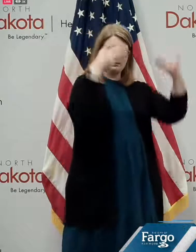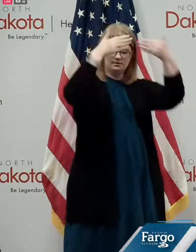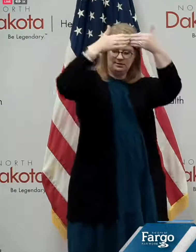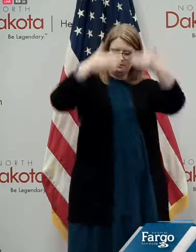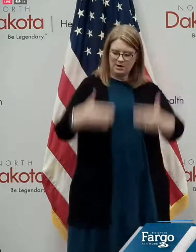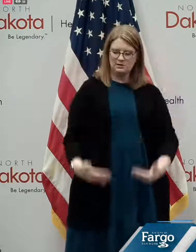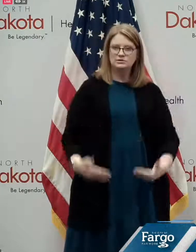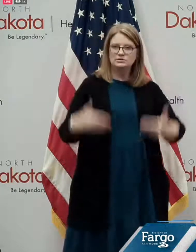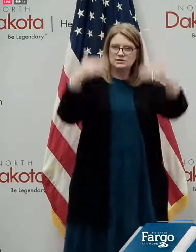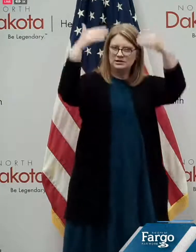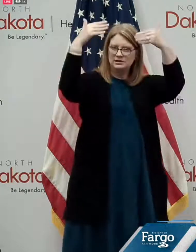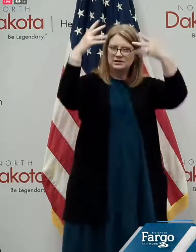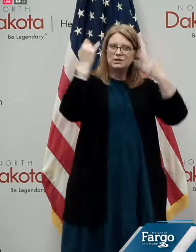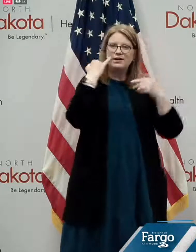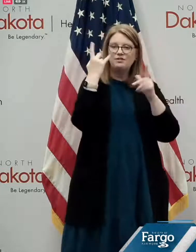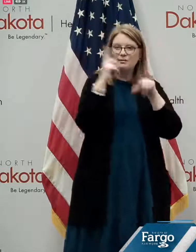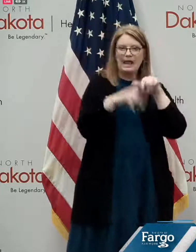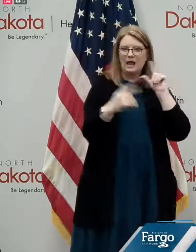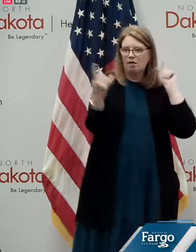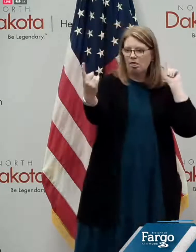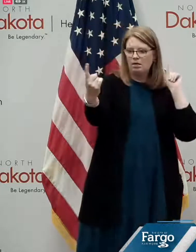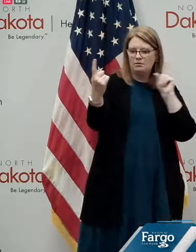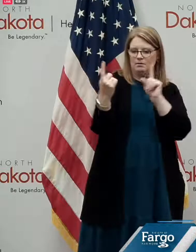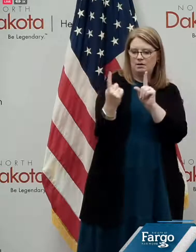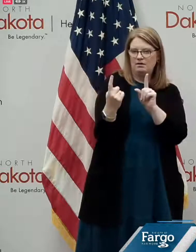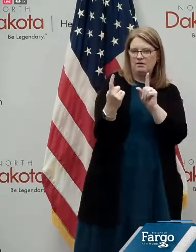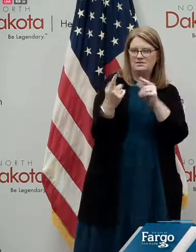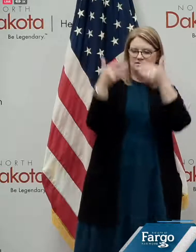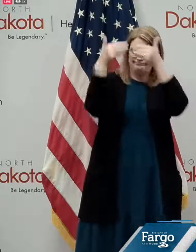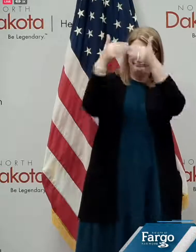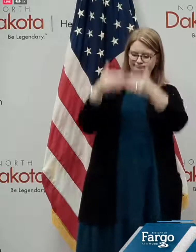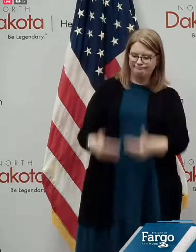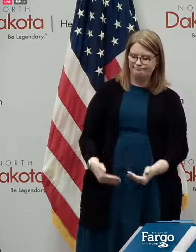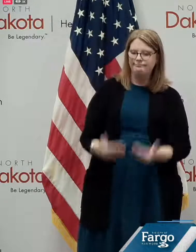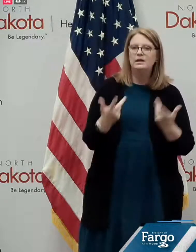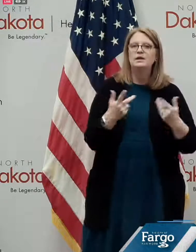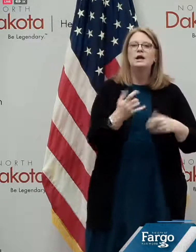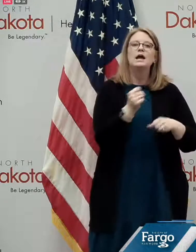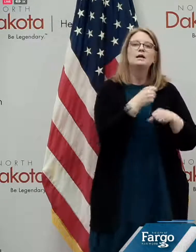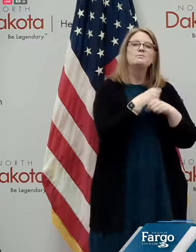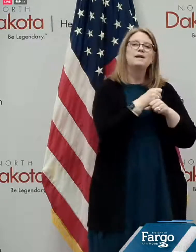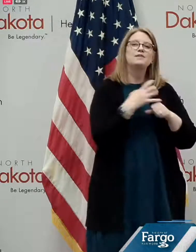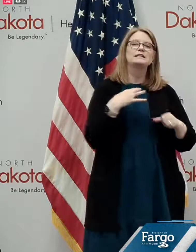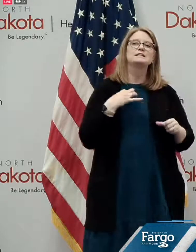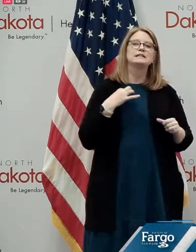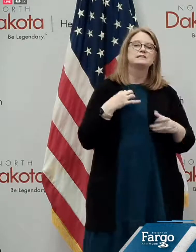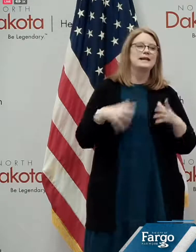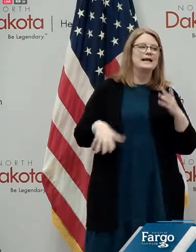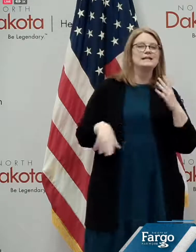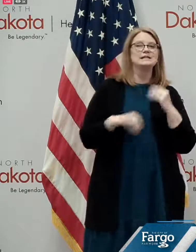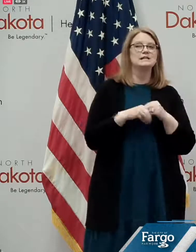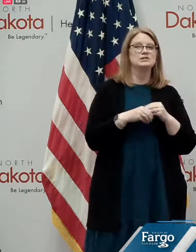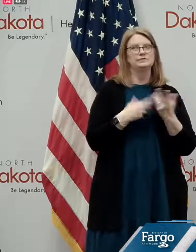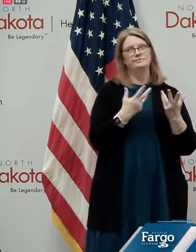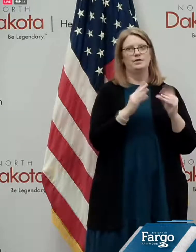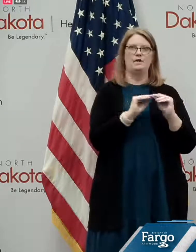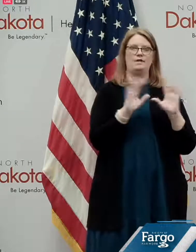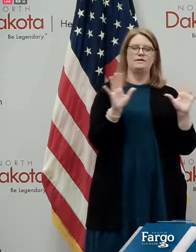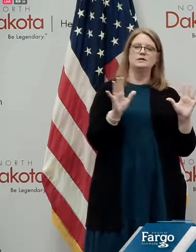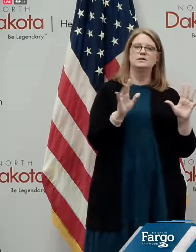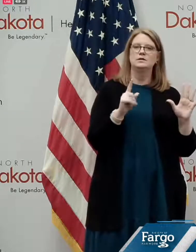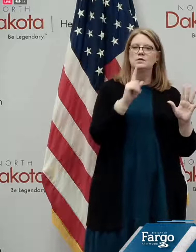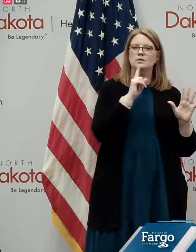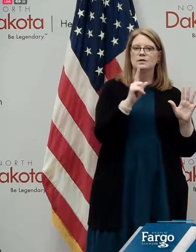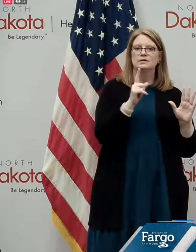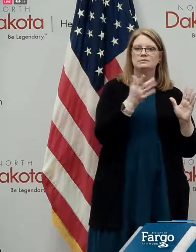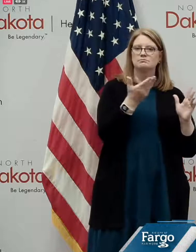not possible. One advantage of making the manufacturers eligible for the ERG, in addition to the obvious, which is making the